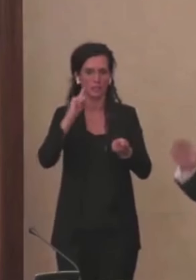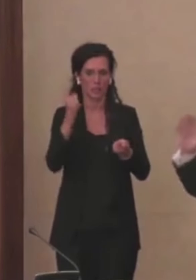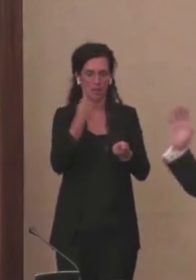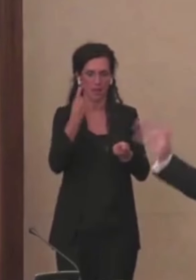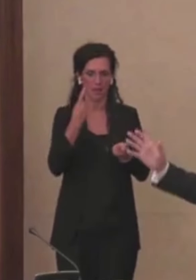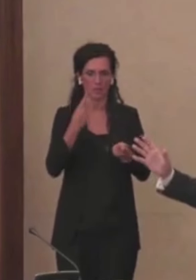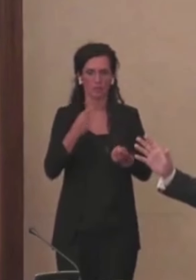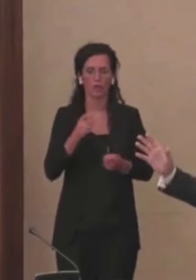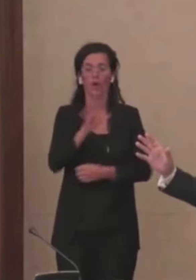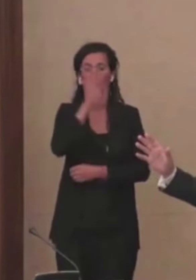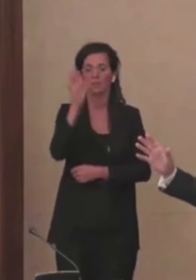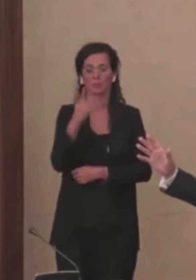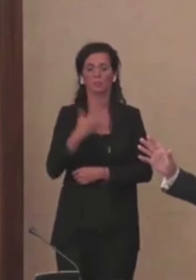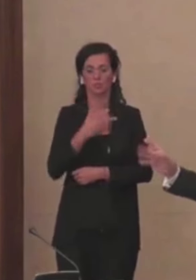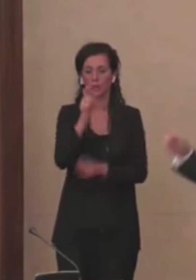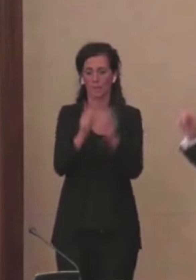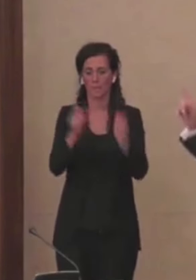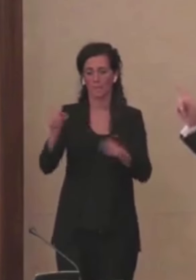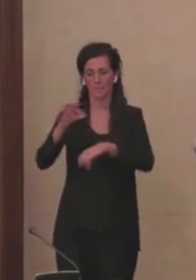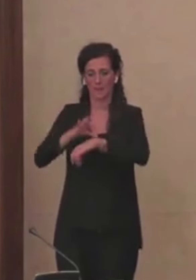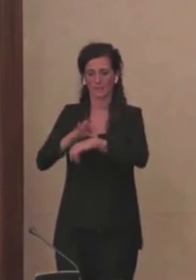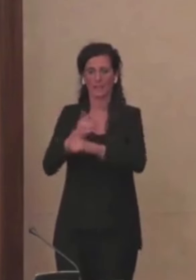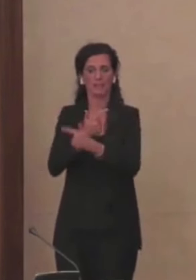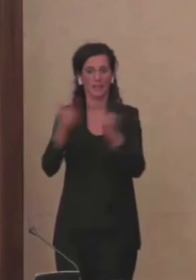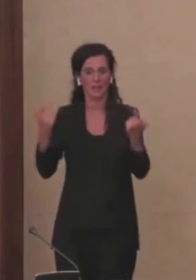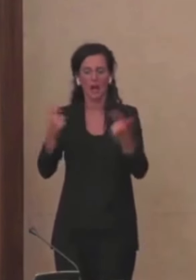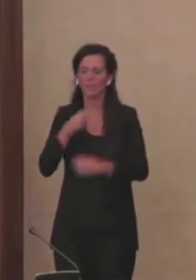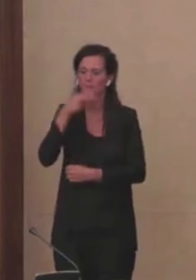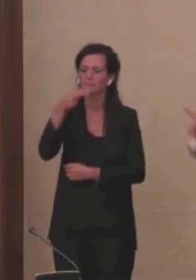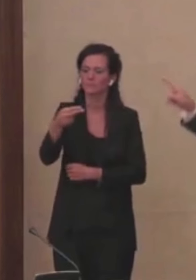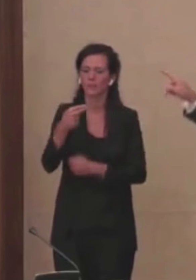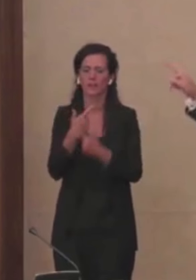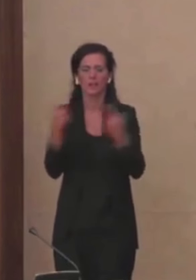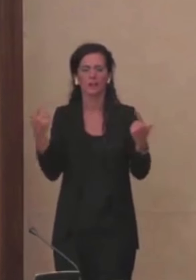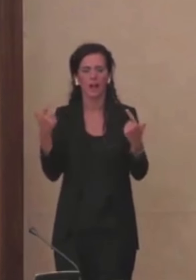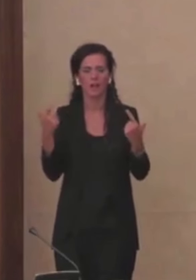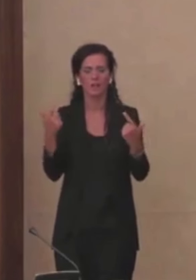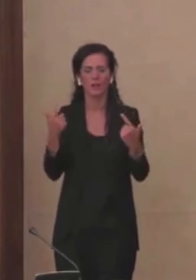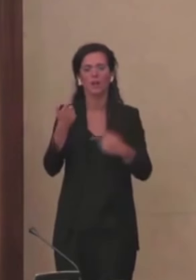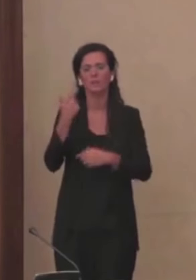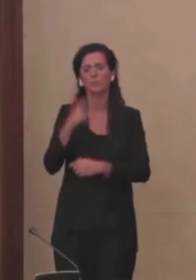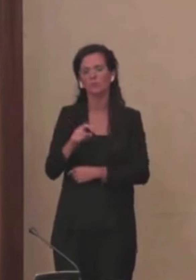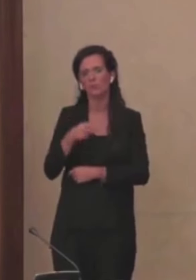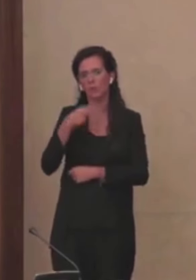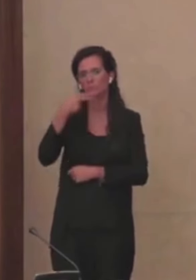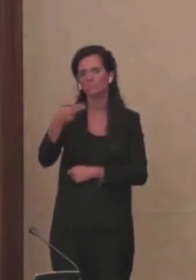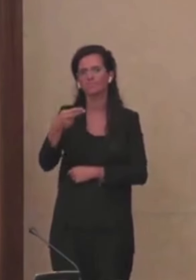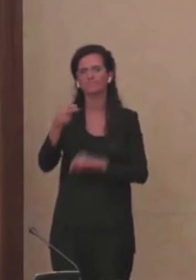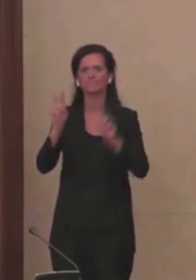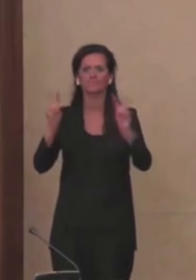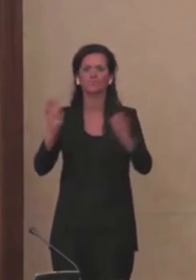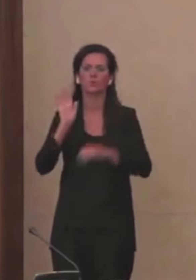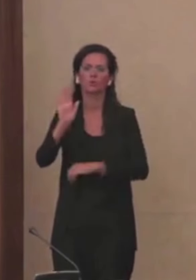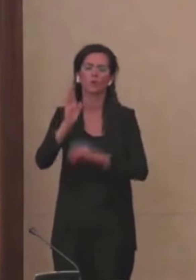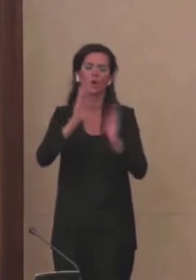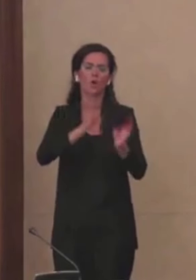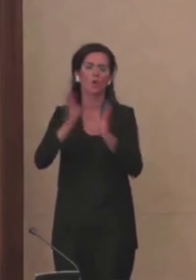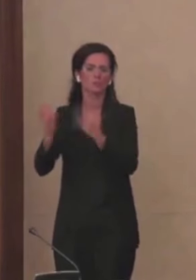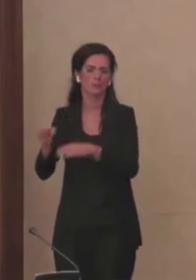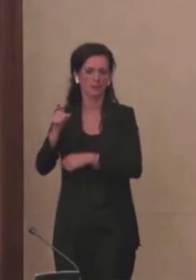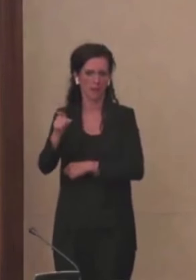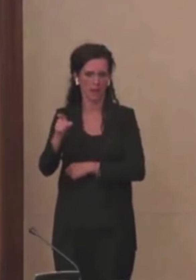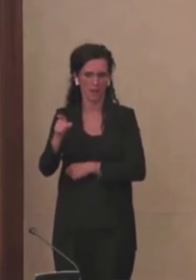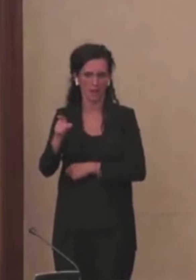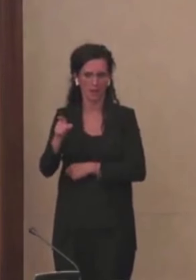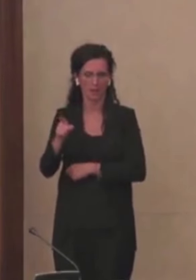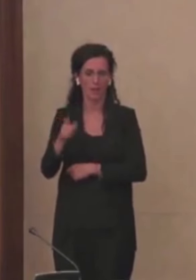definitions, hospital-based, that immunologically didn't fall above the horizontal line